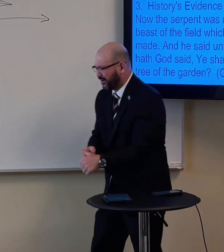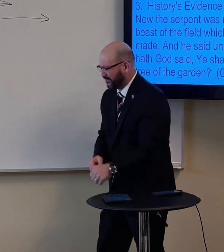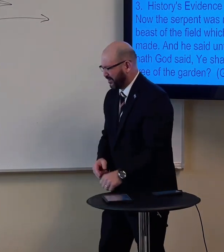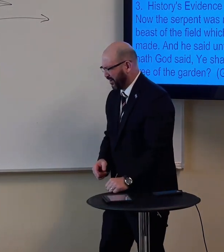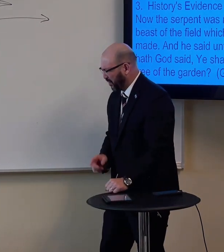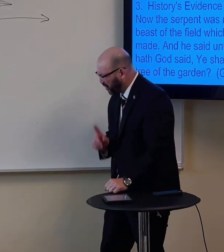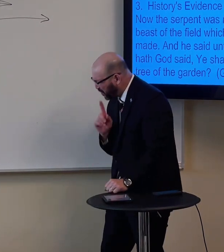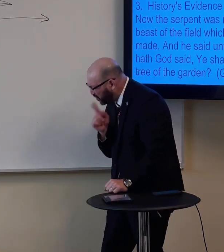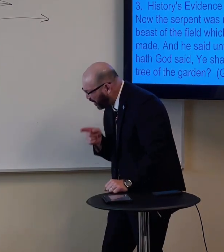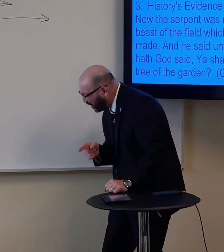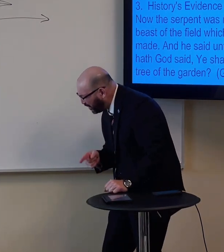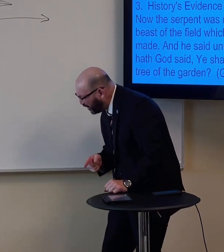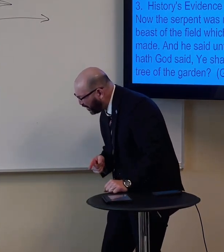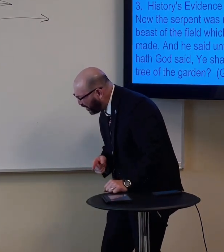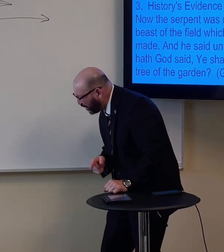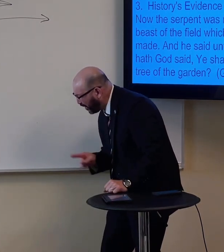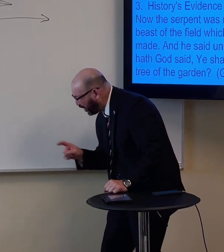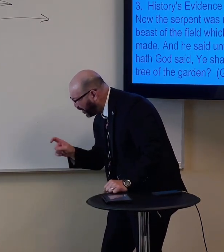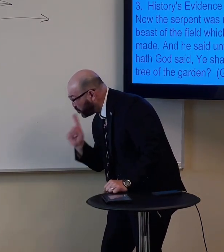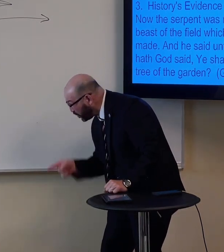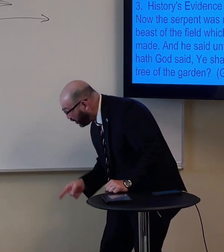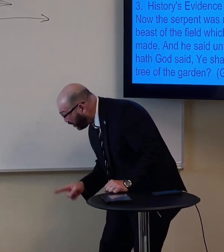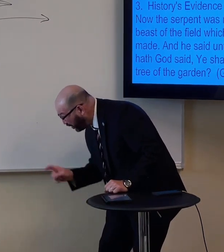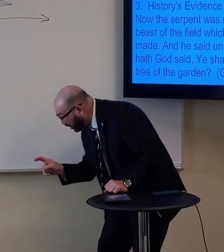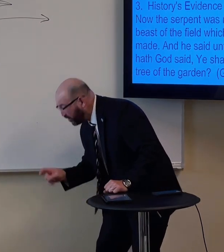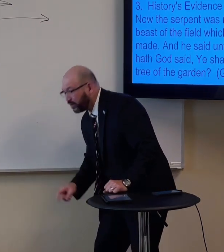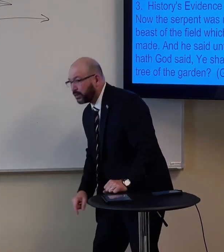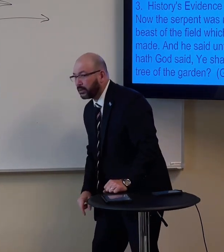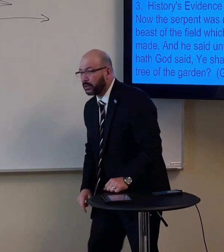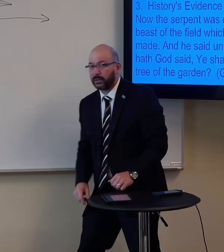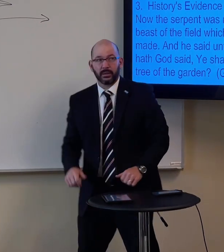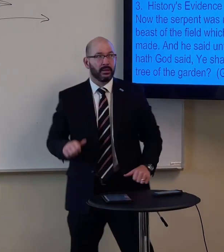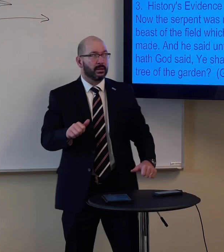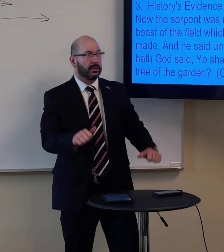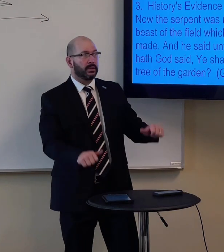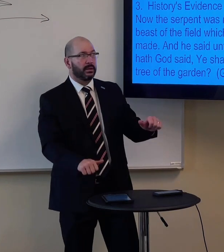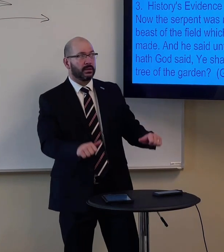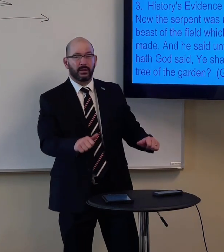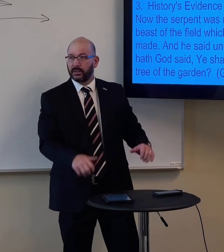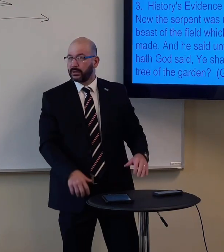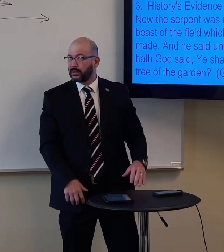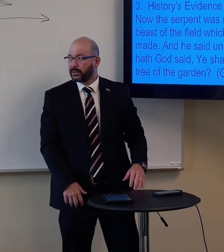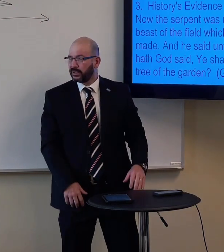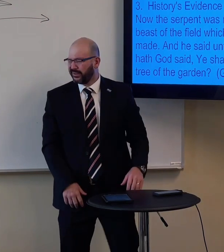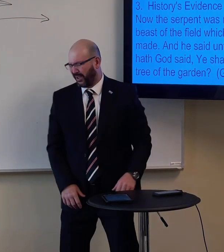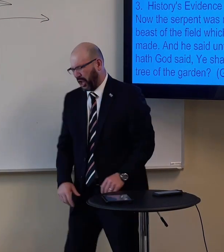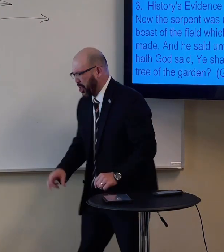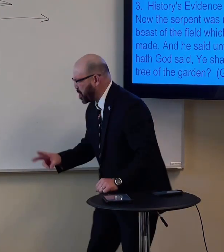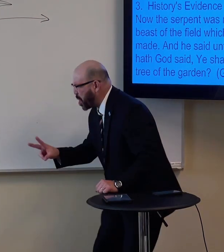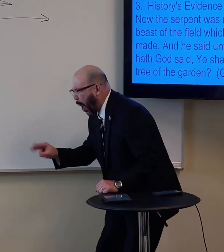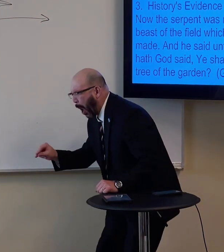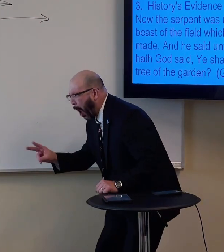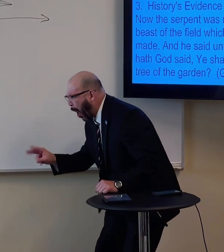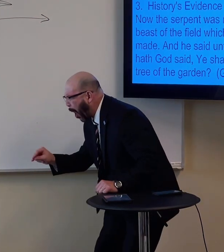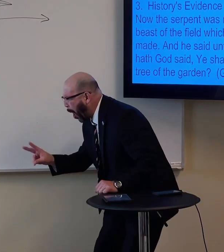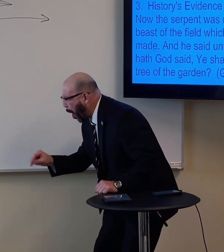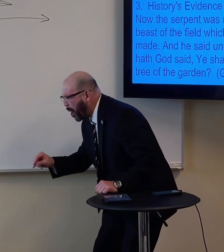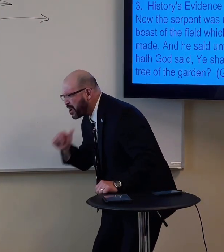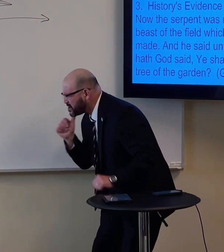First, he said, just cast the doubt in your mind. Accept the doubt. And then